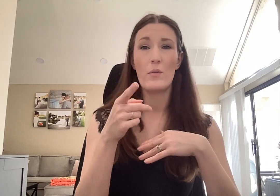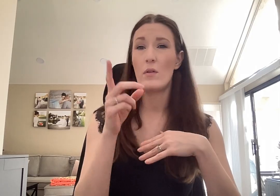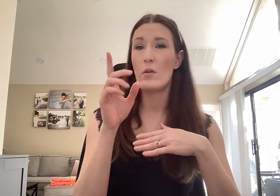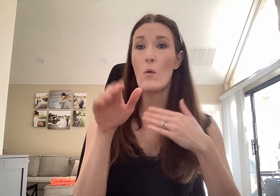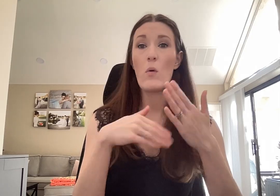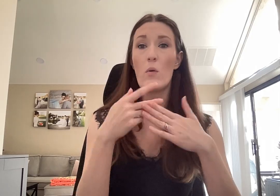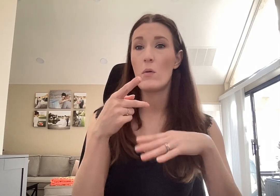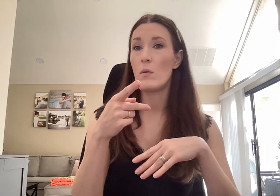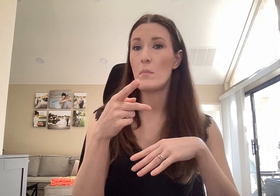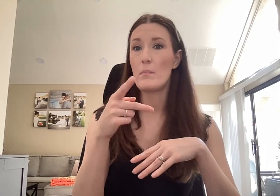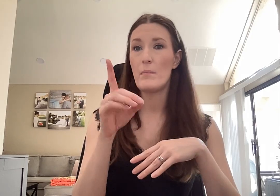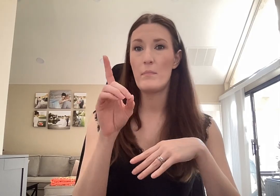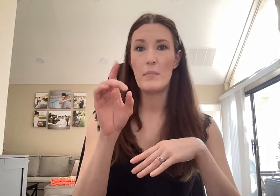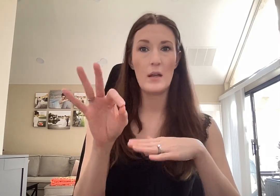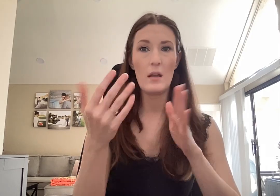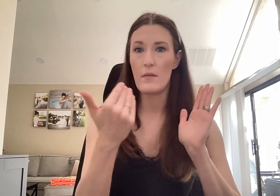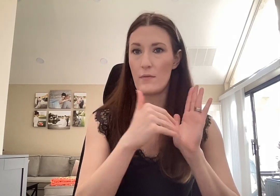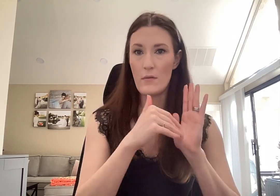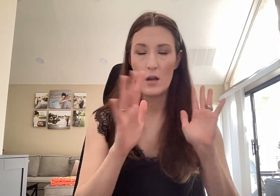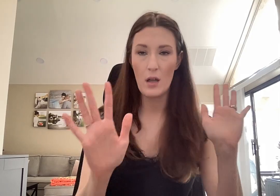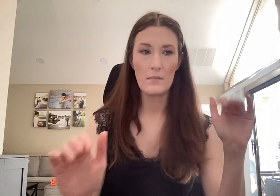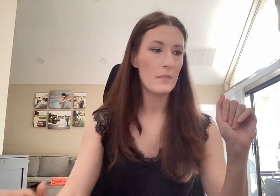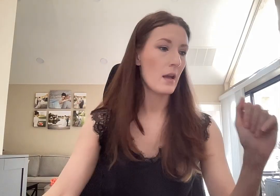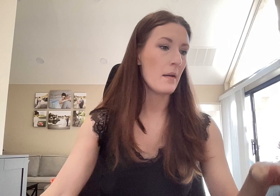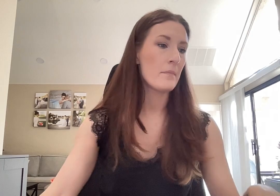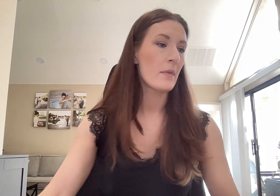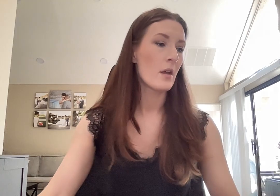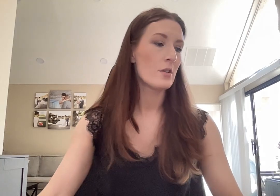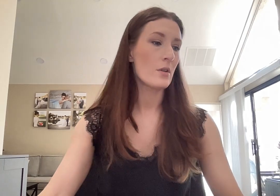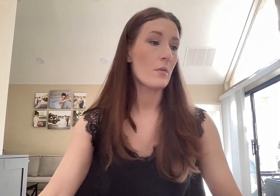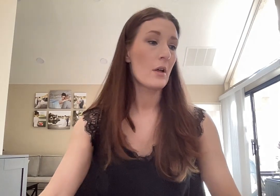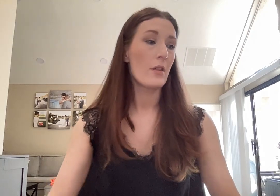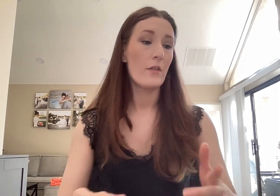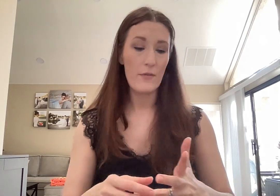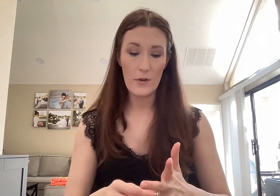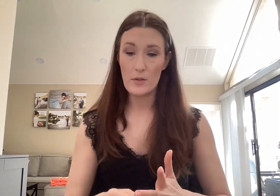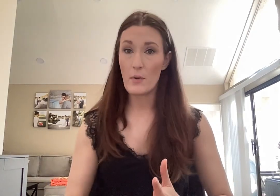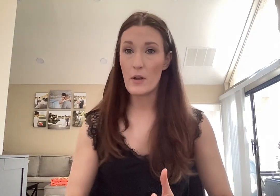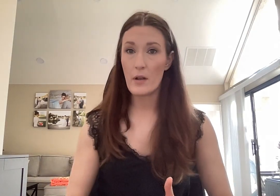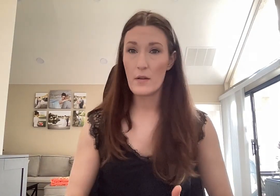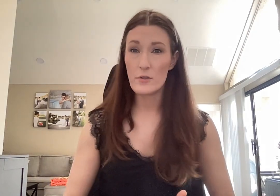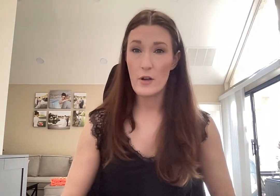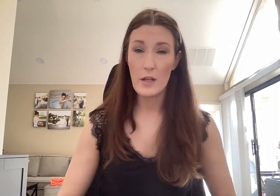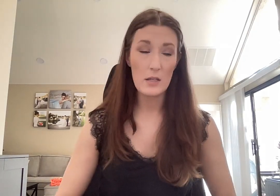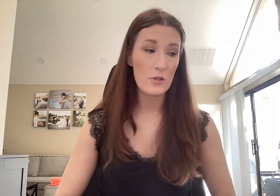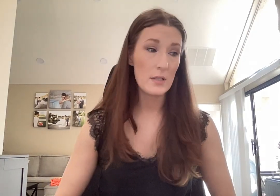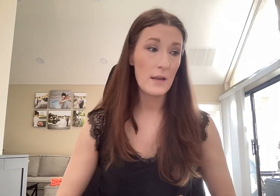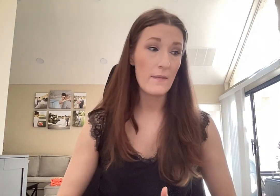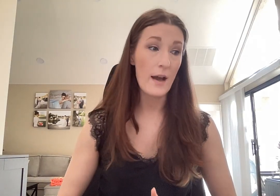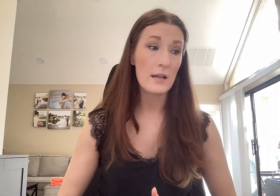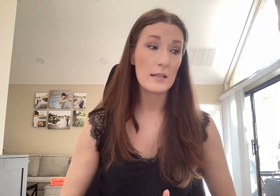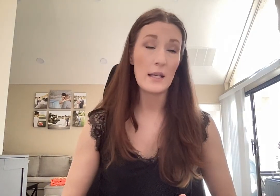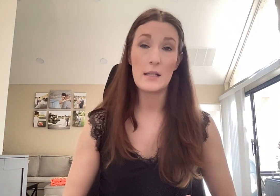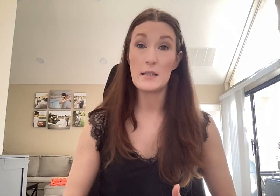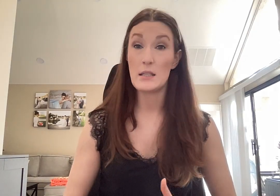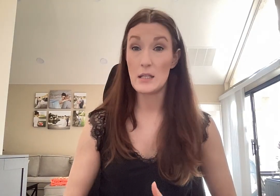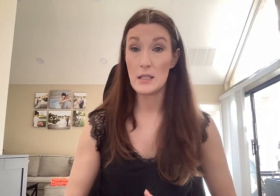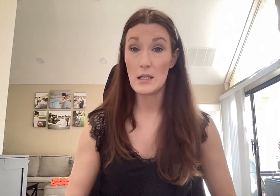the whole PDF again. Okay, so the first part of sharing interesting facts is